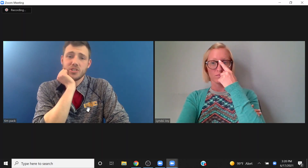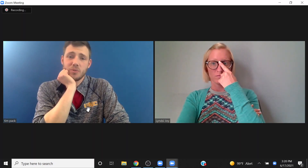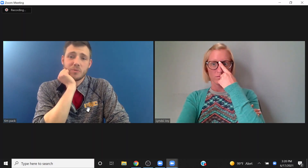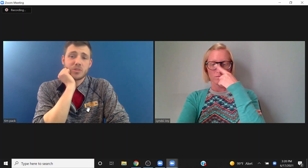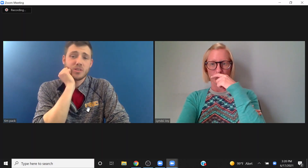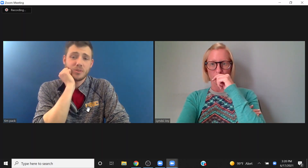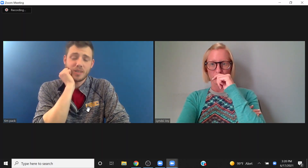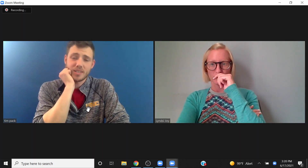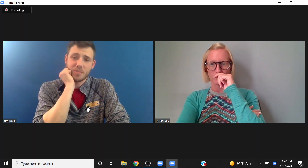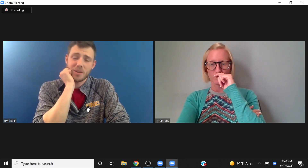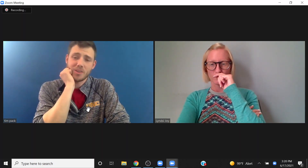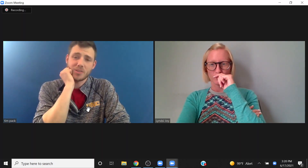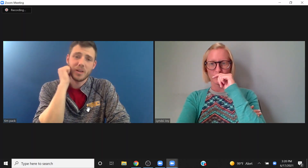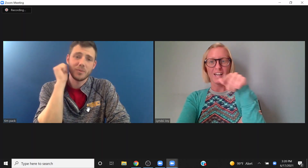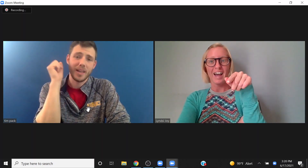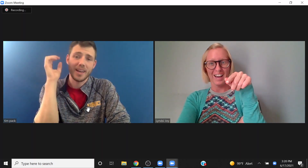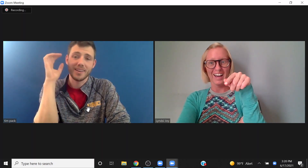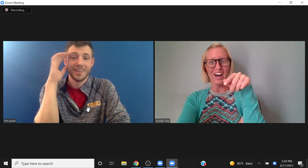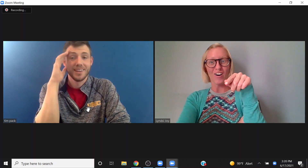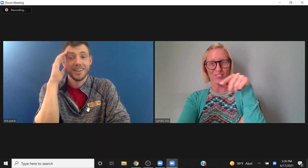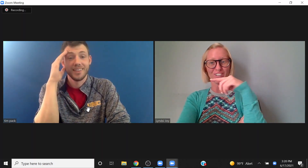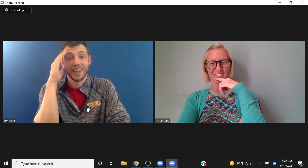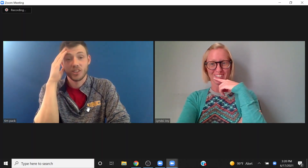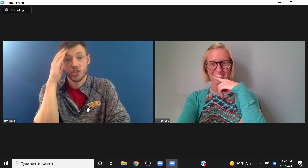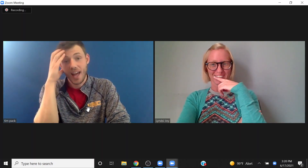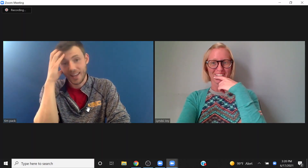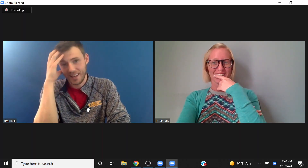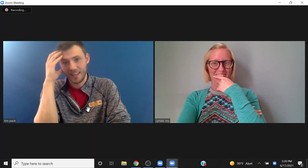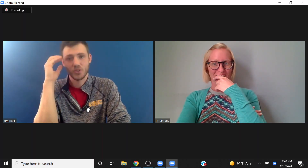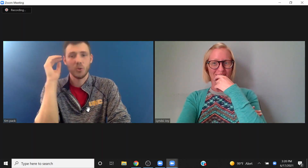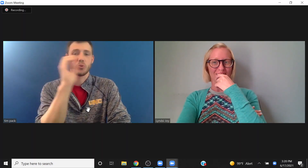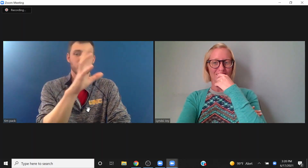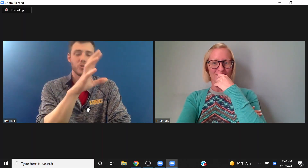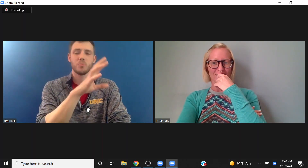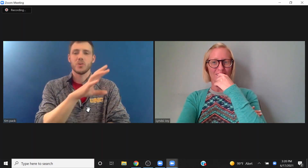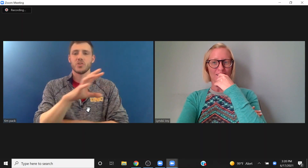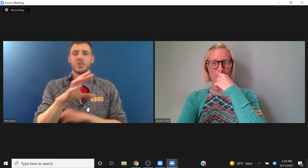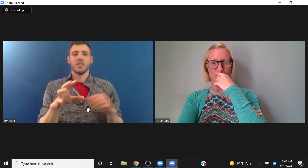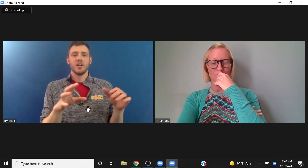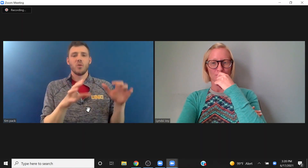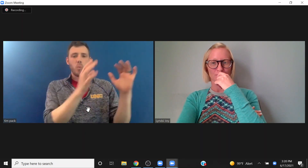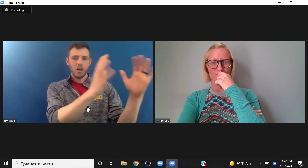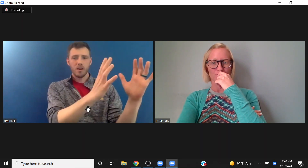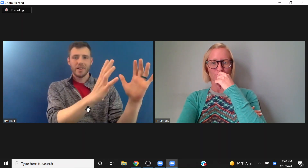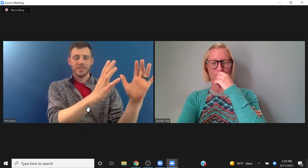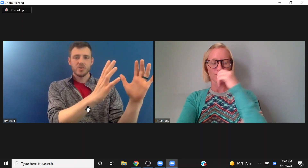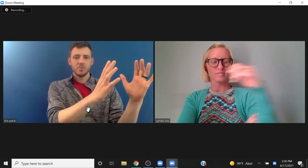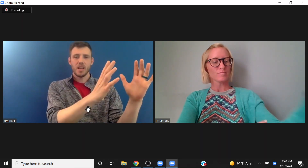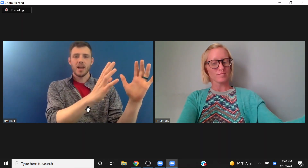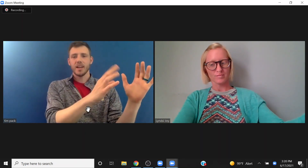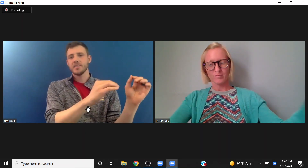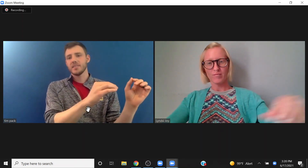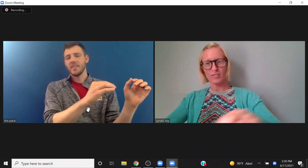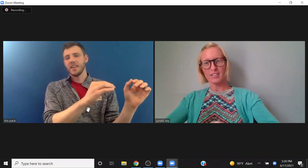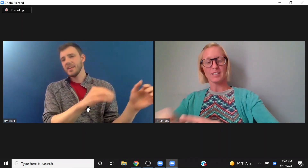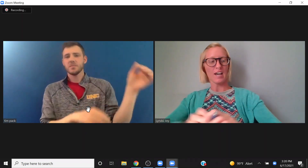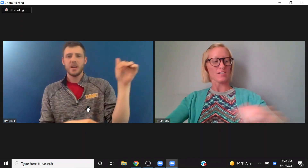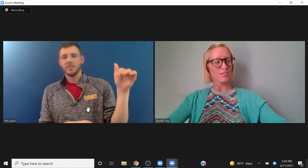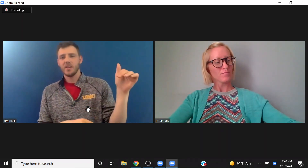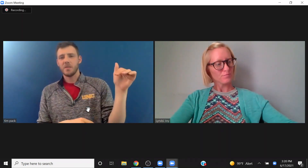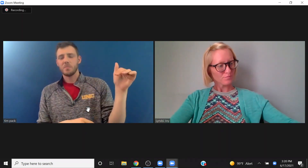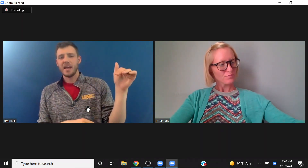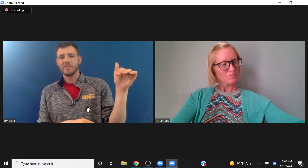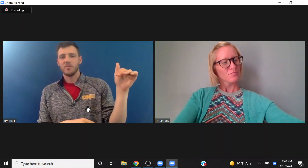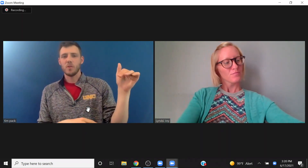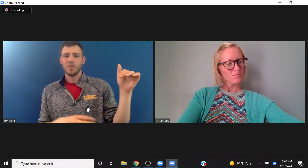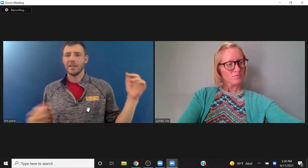much easier when it was two as compared to when we had like Jack and his whole troop, which were in two lines, and then he's